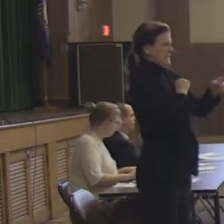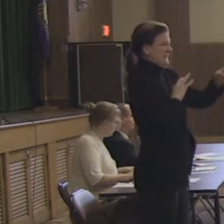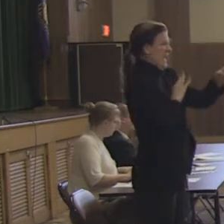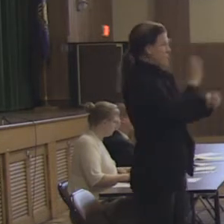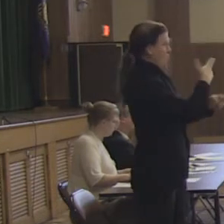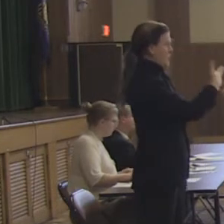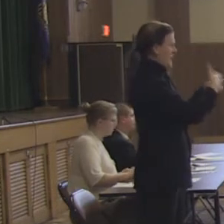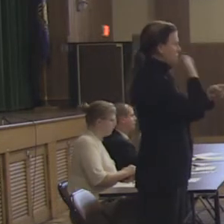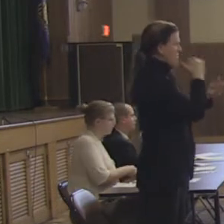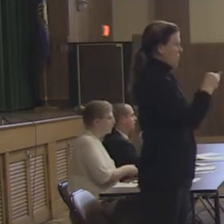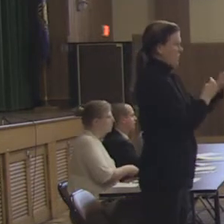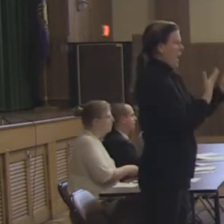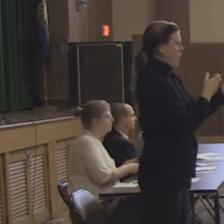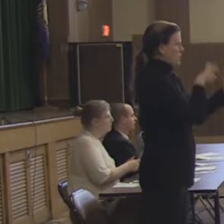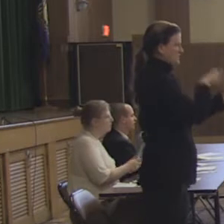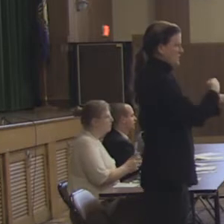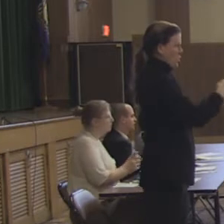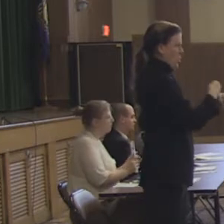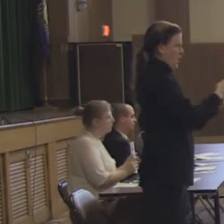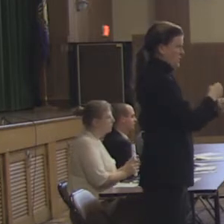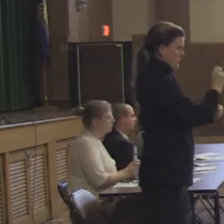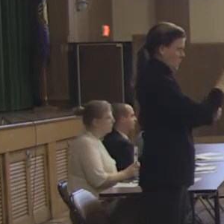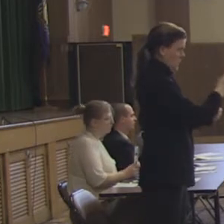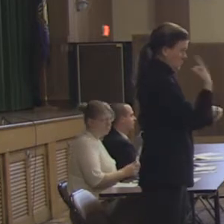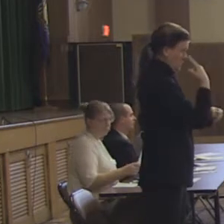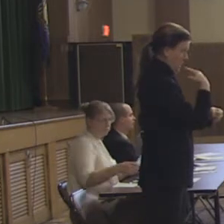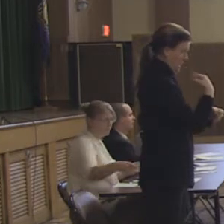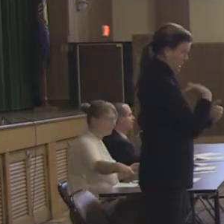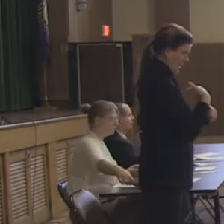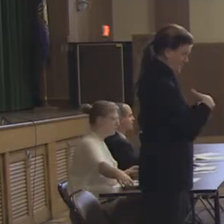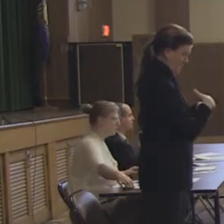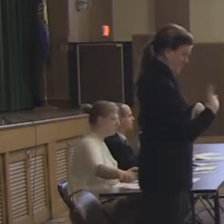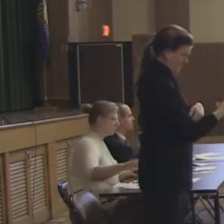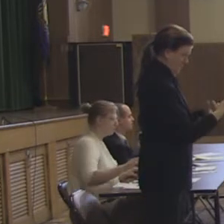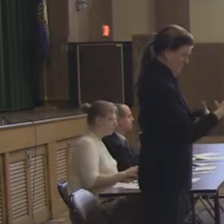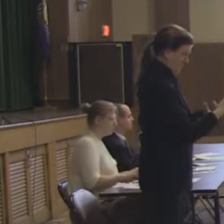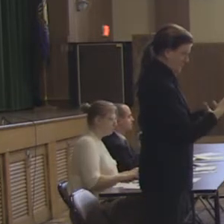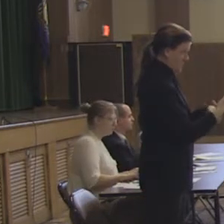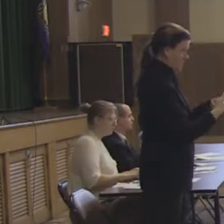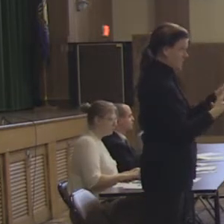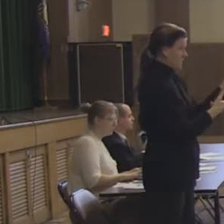do like a one-on-one coffee and talk about what that would look like in the future. If you have time for it, I'd love that. So,